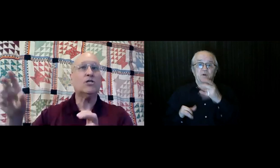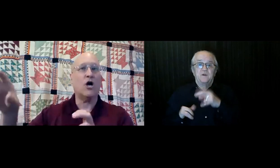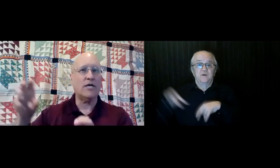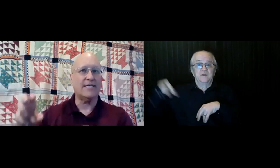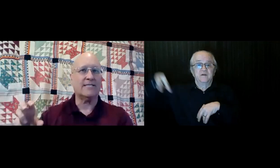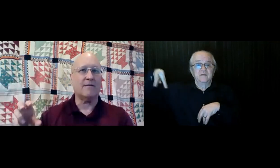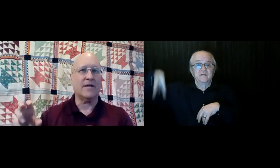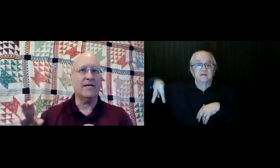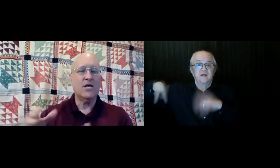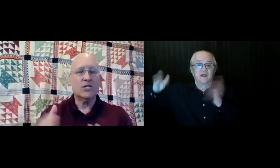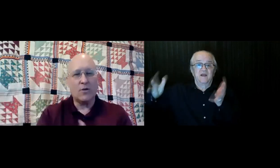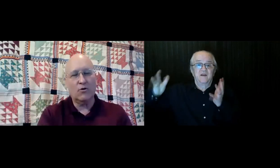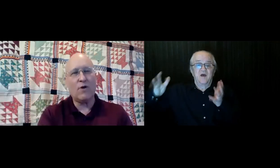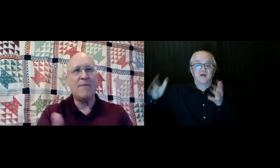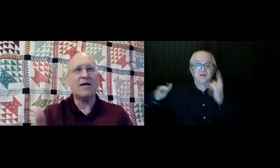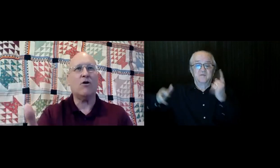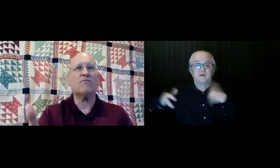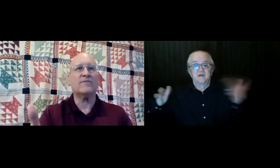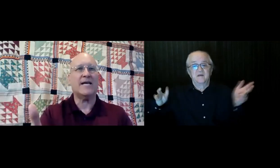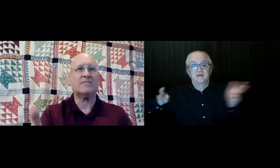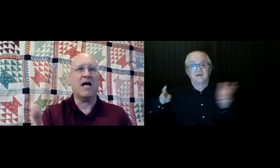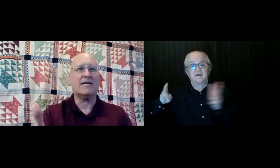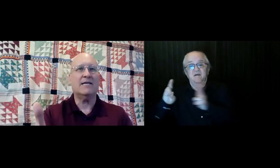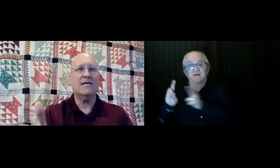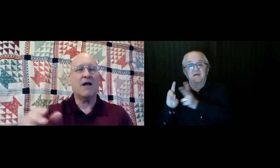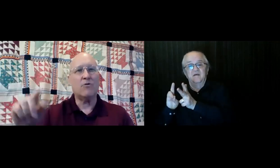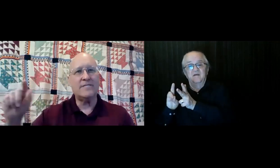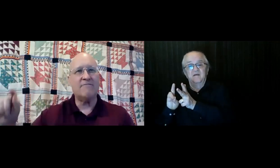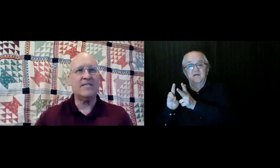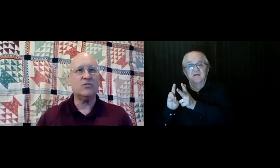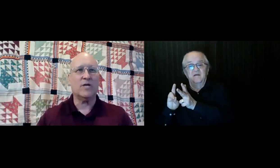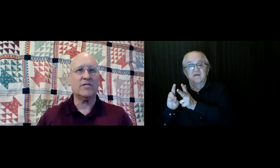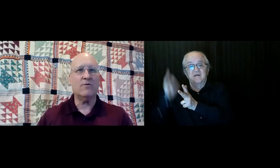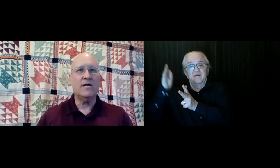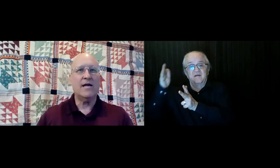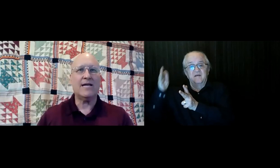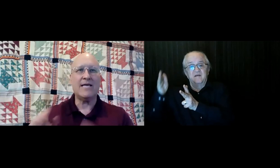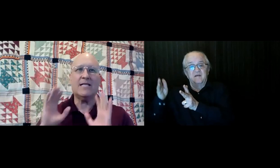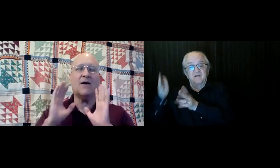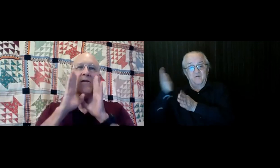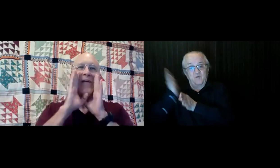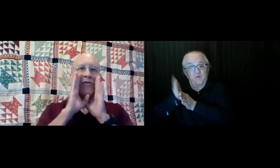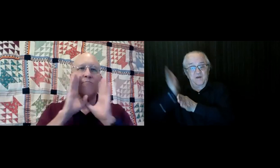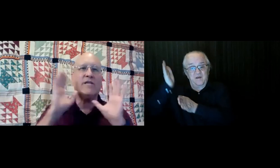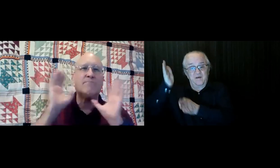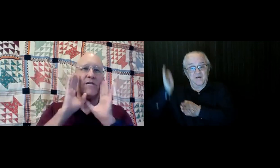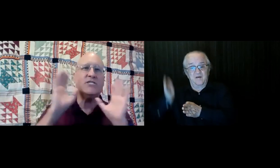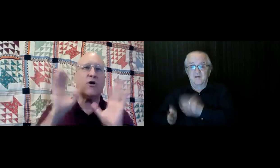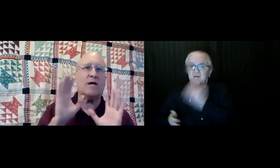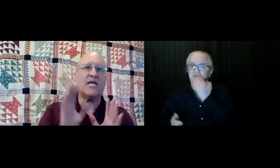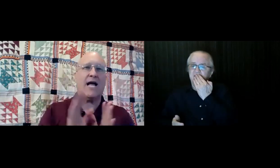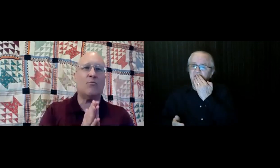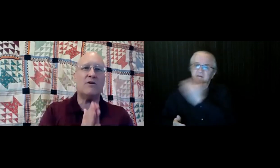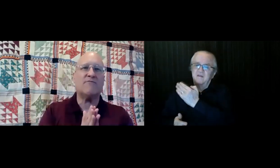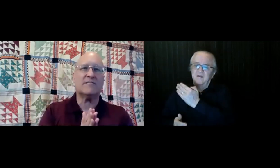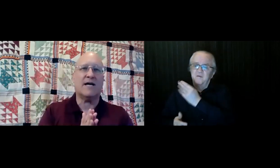sidewalk talking to somebody. So I pull right back over in the next block. I roll down Vicky's window and I yell out, "Thank you, Brittany, so